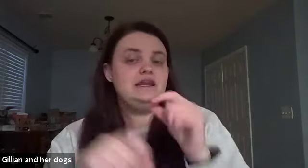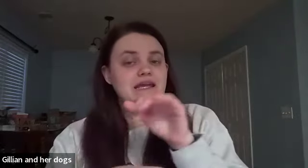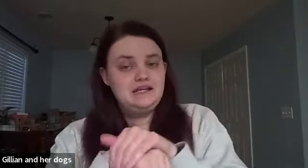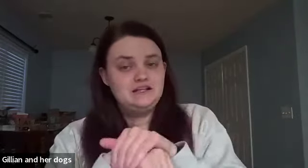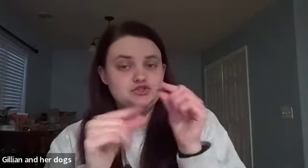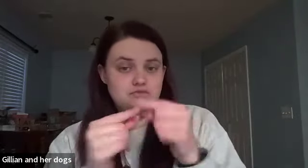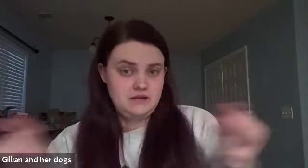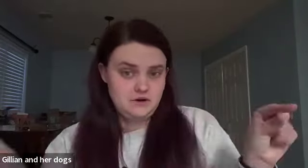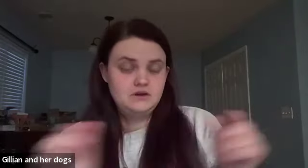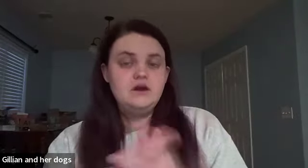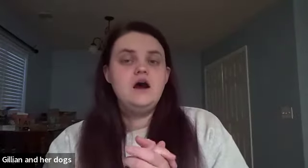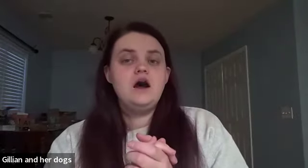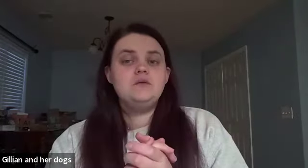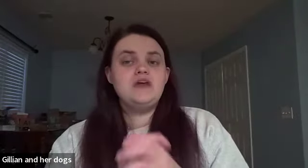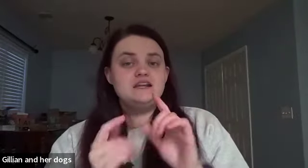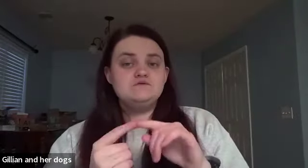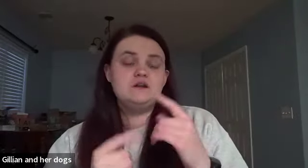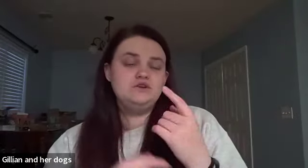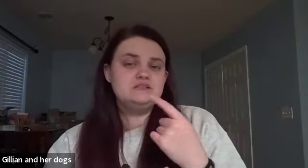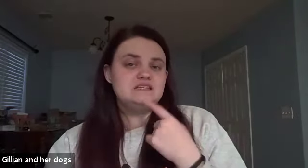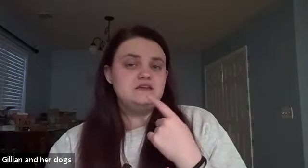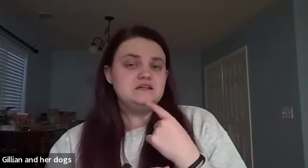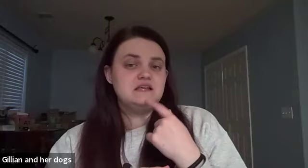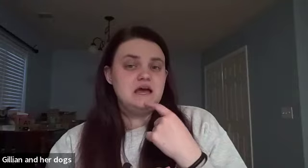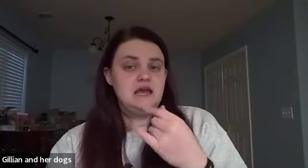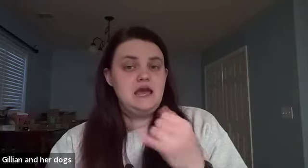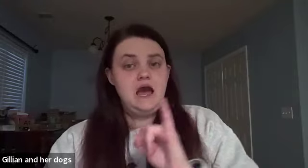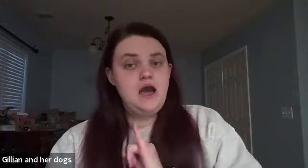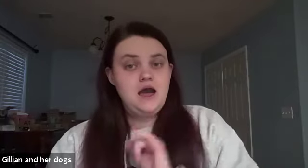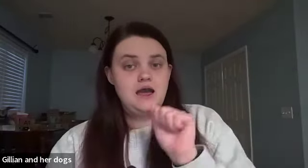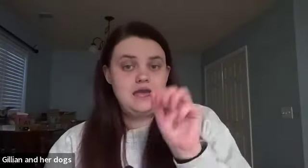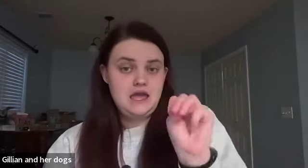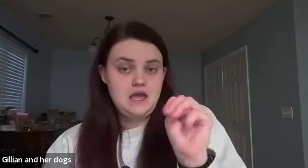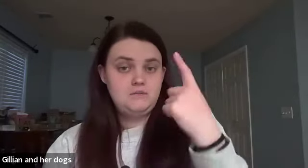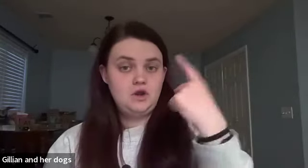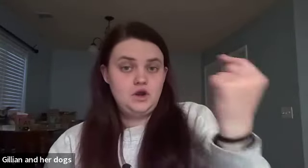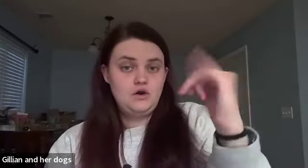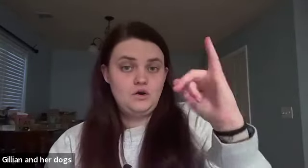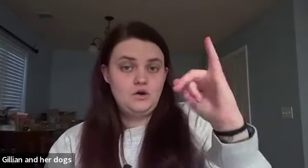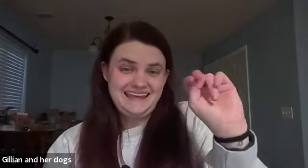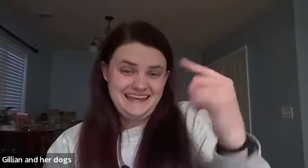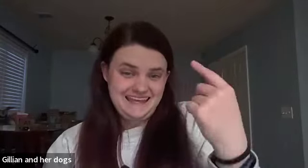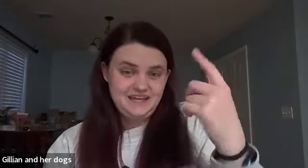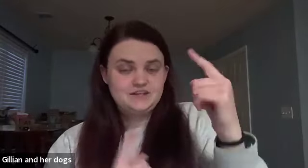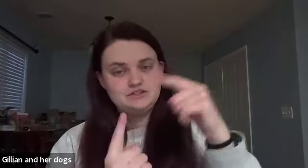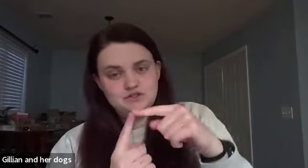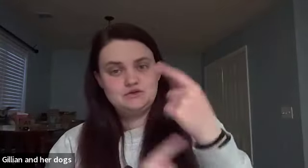and English grammar. That is when you would say things like, I am going